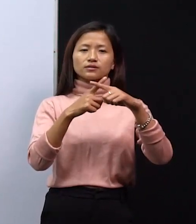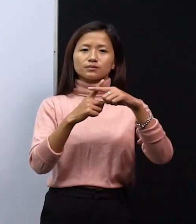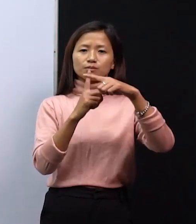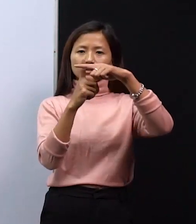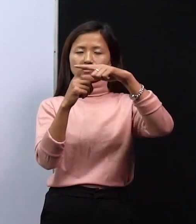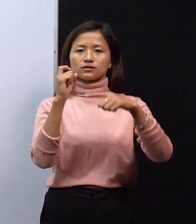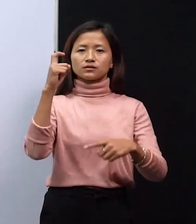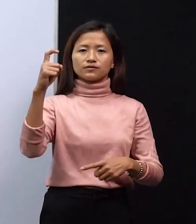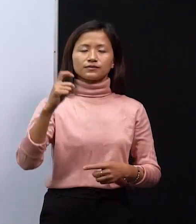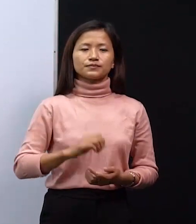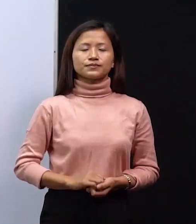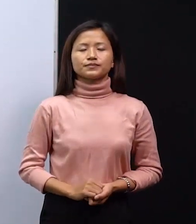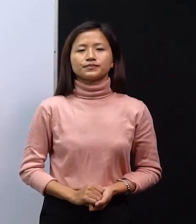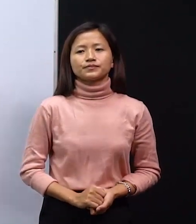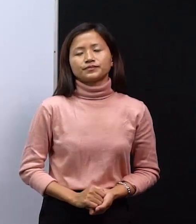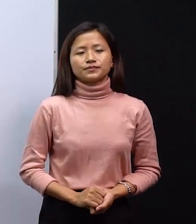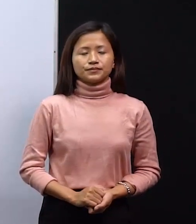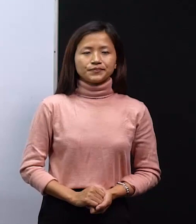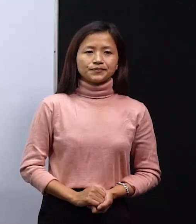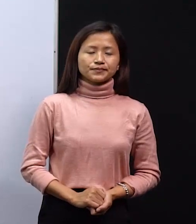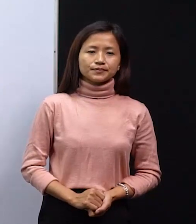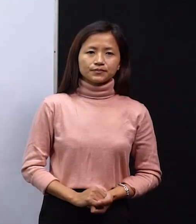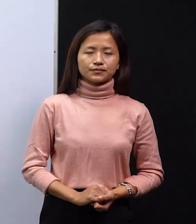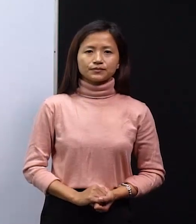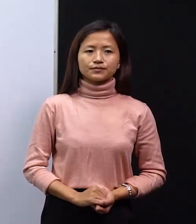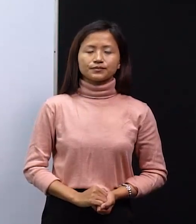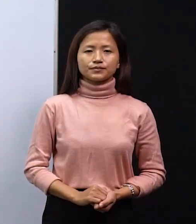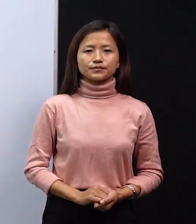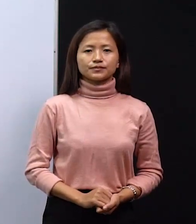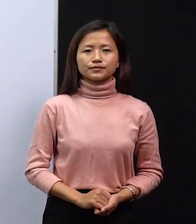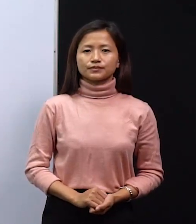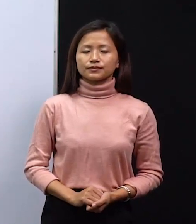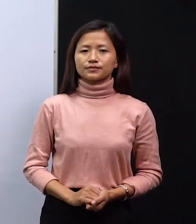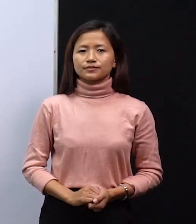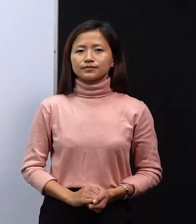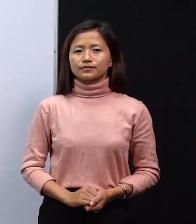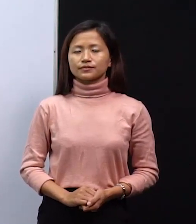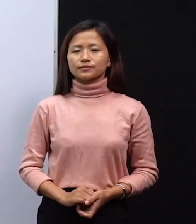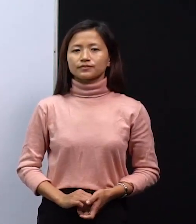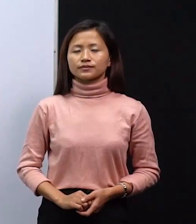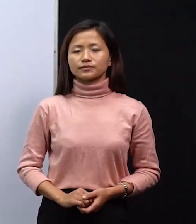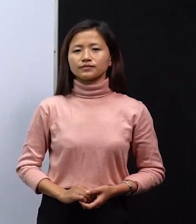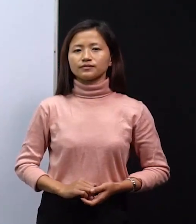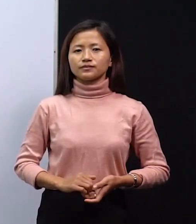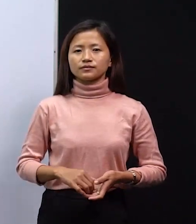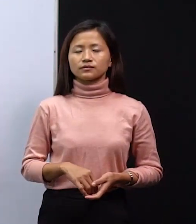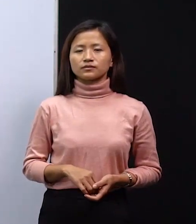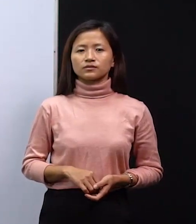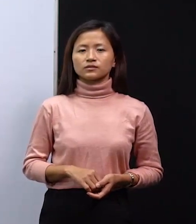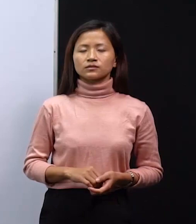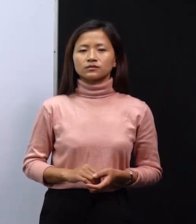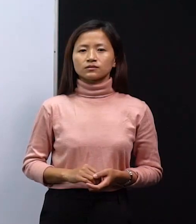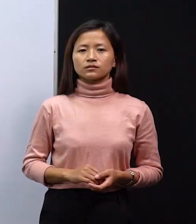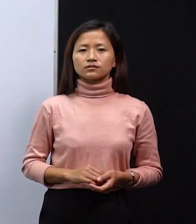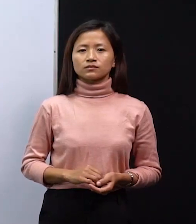7. So we're going to use this identity that they have provided us with.